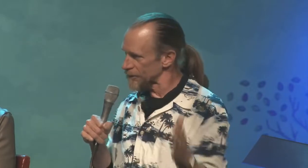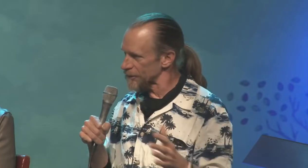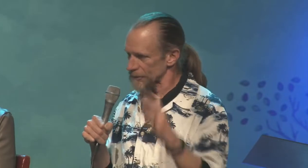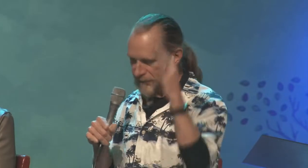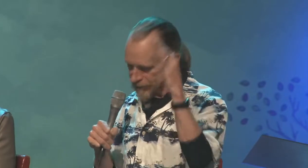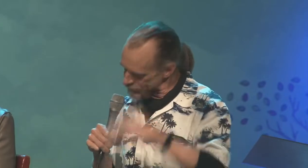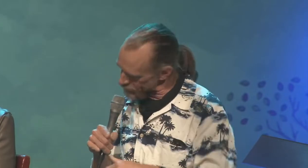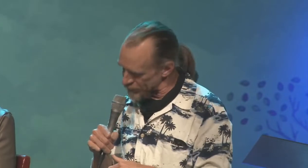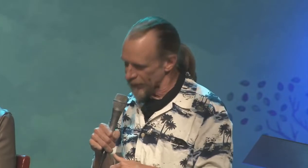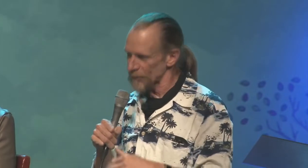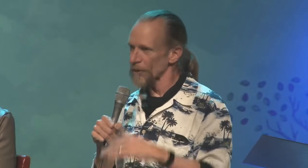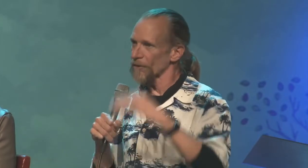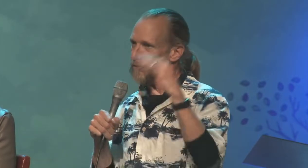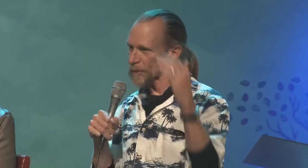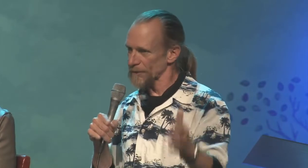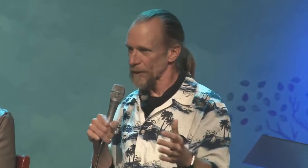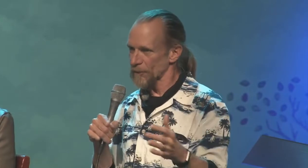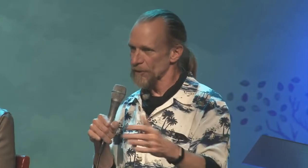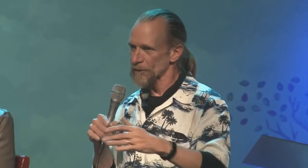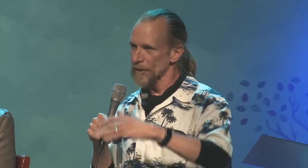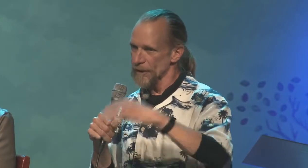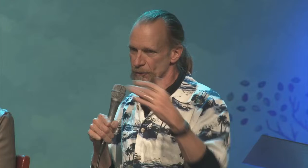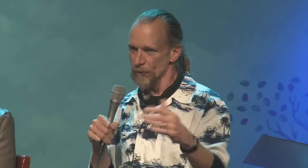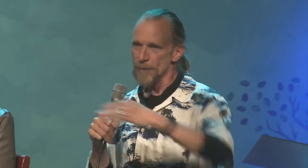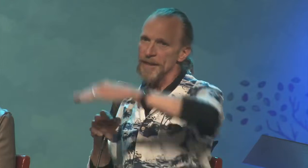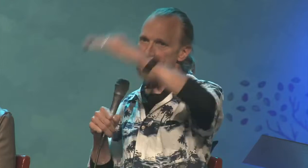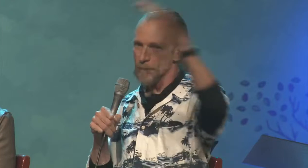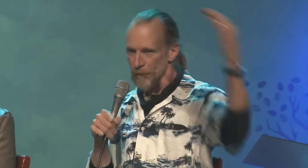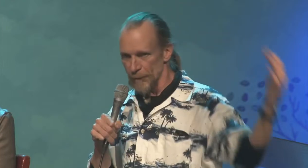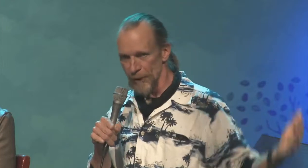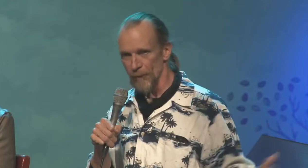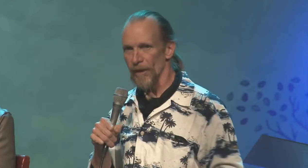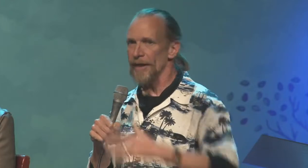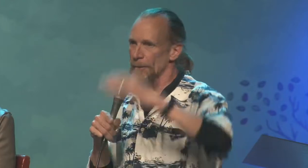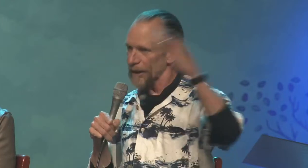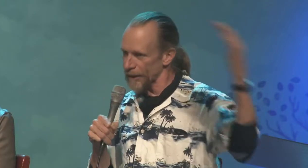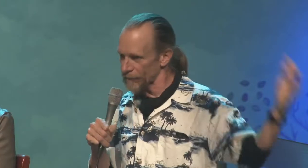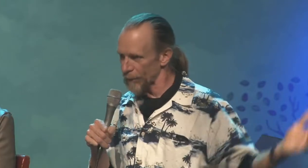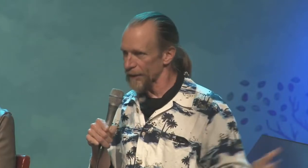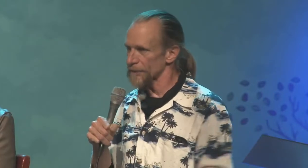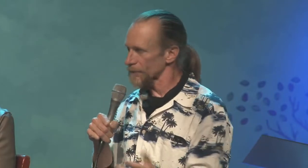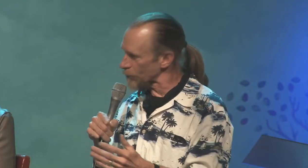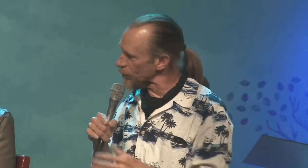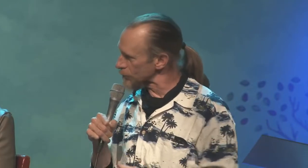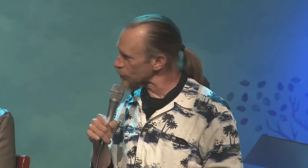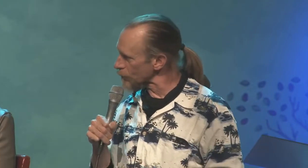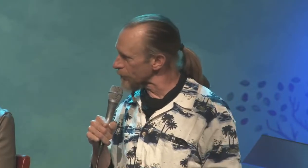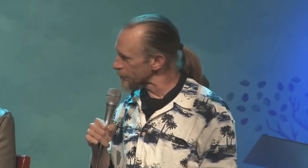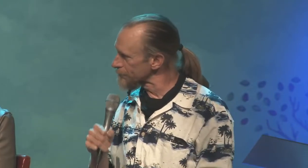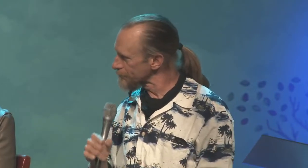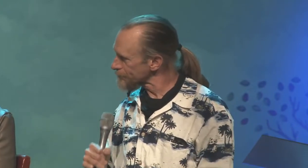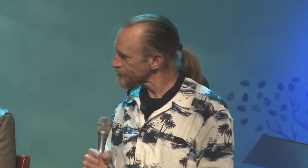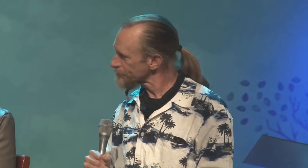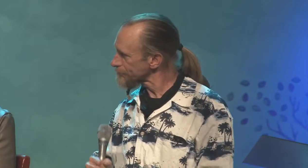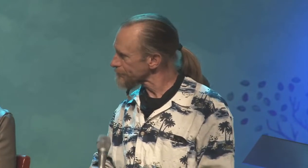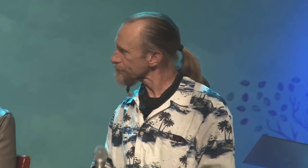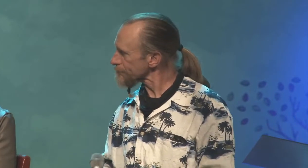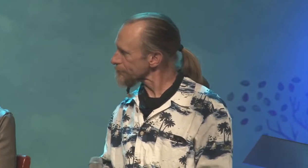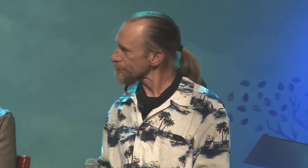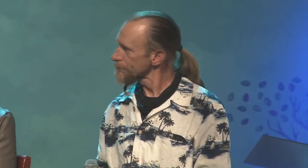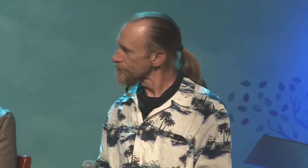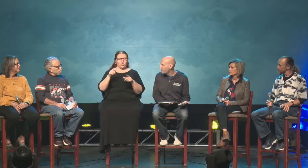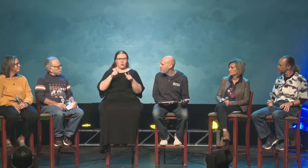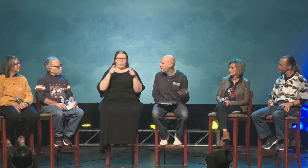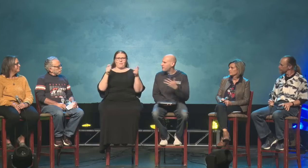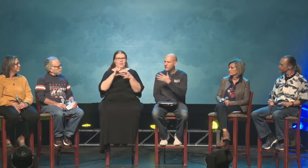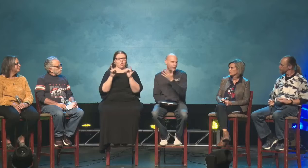just like Jesus did. He spent time alone, he spent time with his group, but then he would bring people, everybody into the one story. Yeah, that's great.